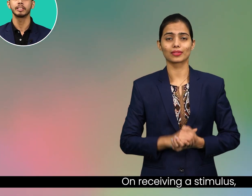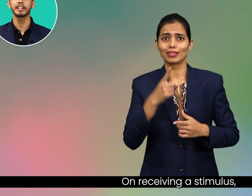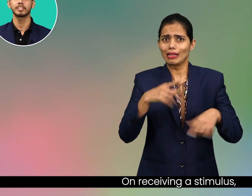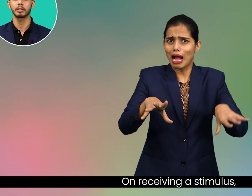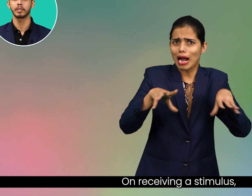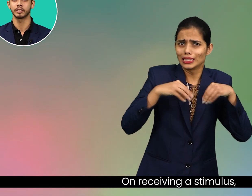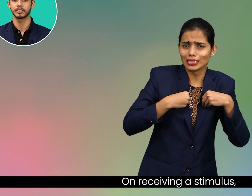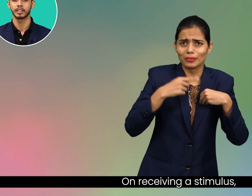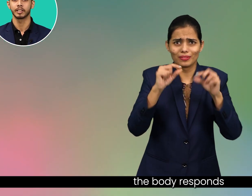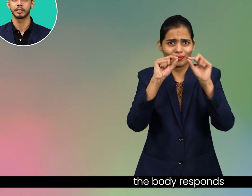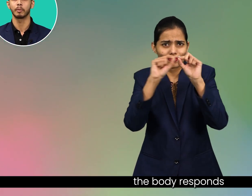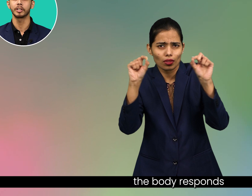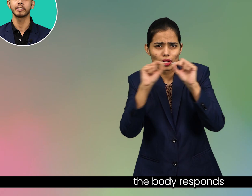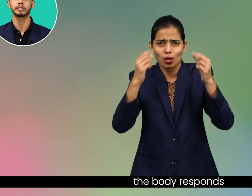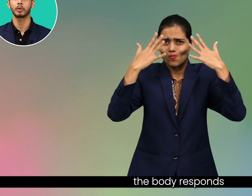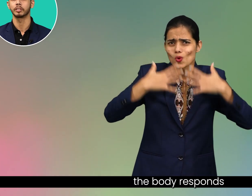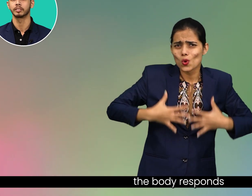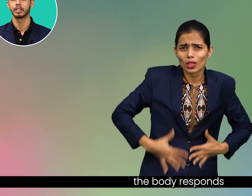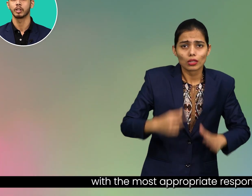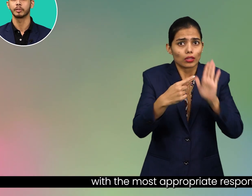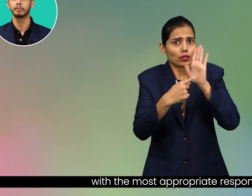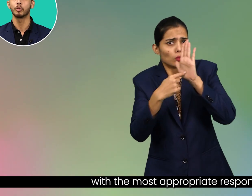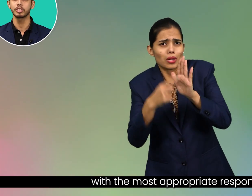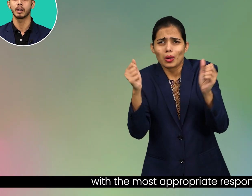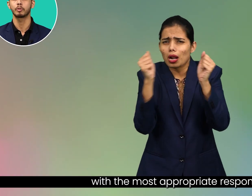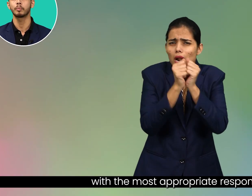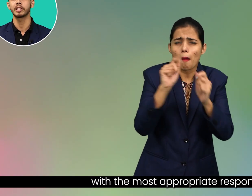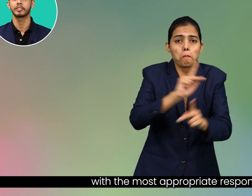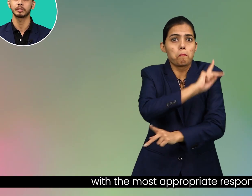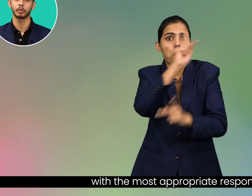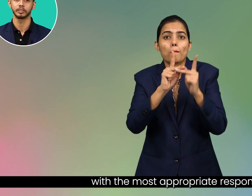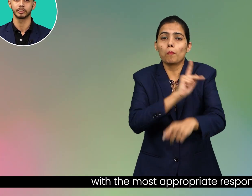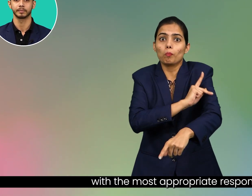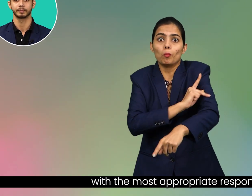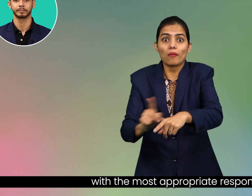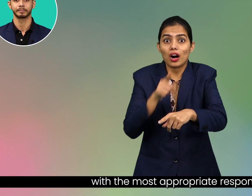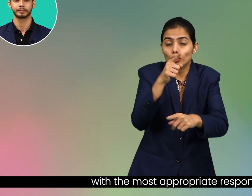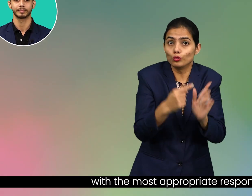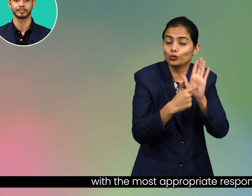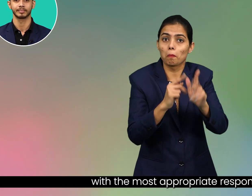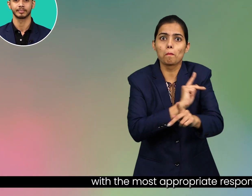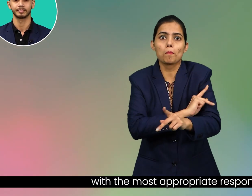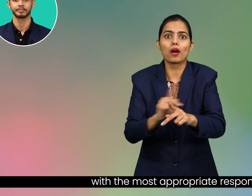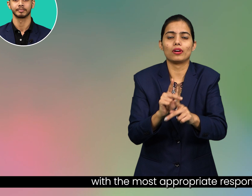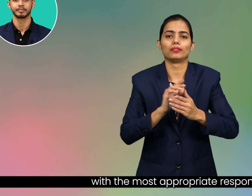On receiving a stimulus, the body responds with the most appropriate response.